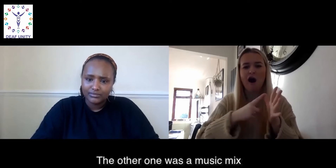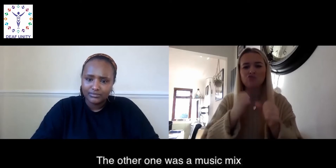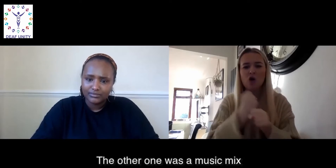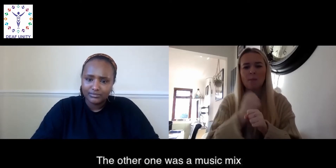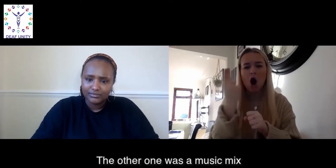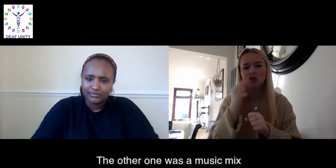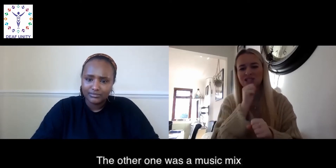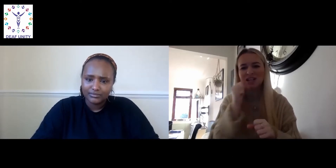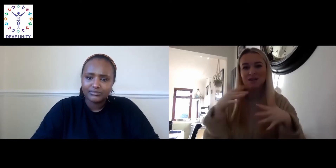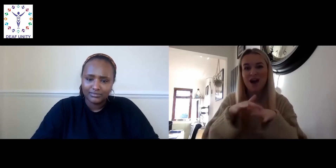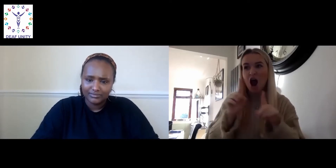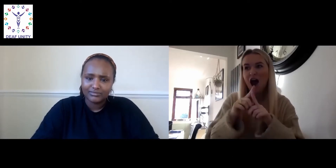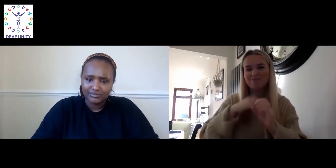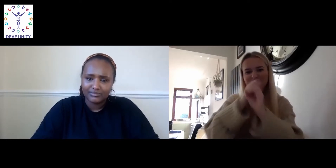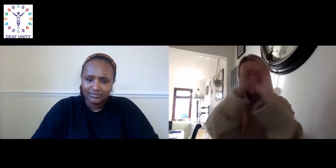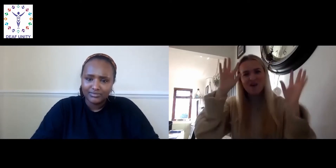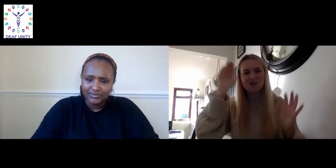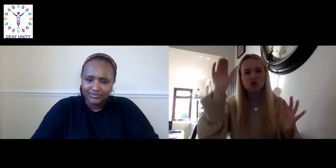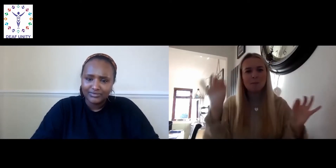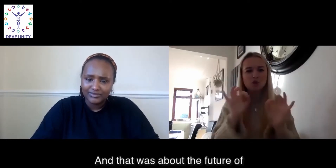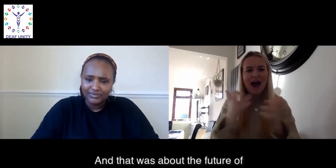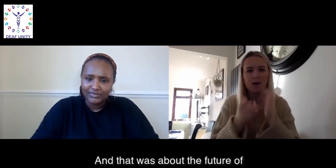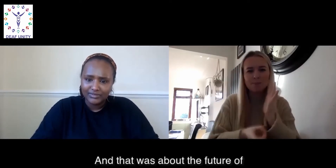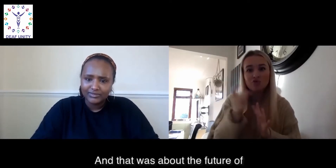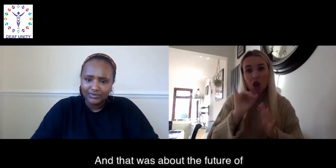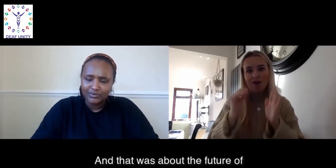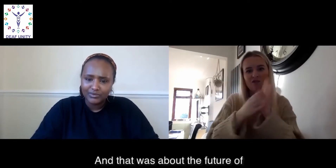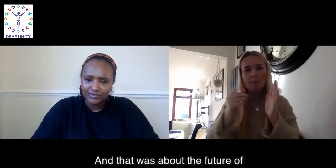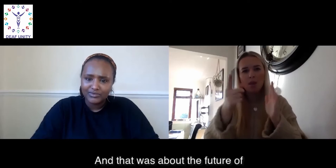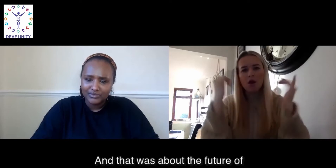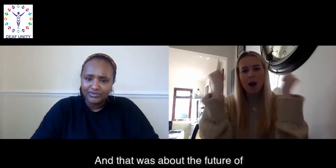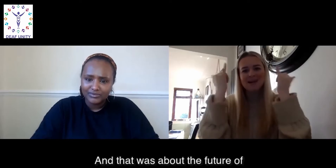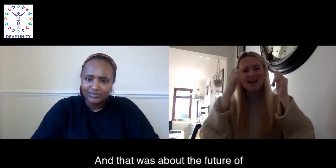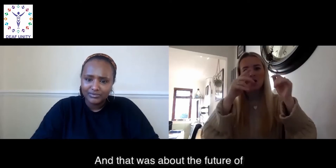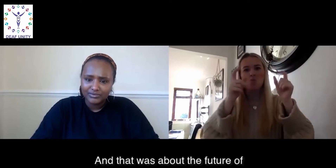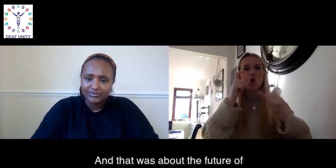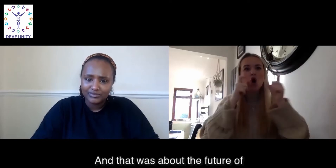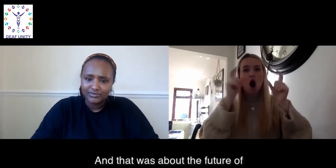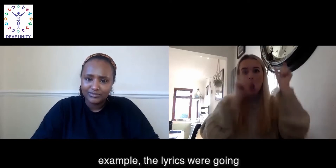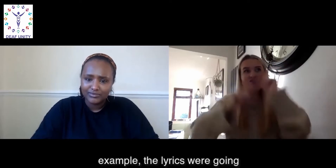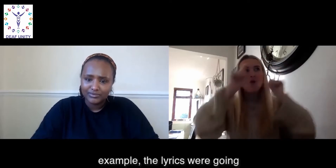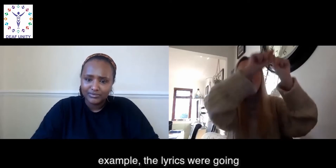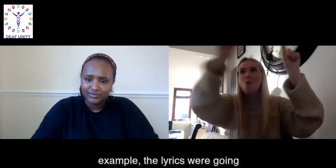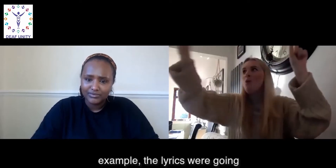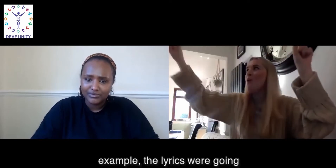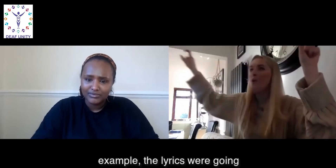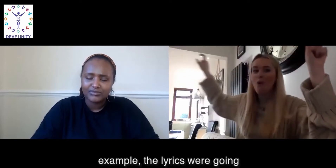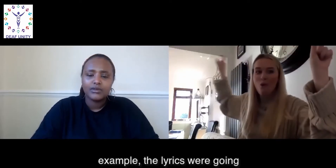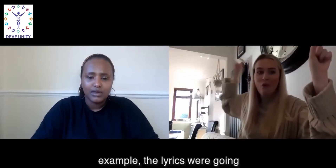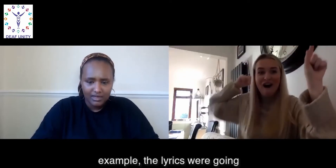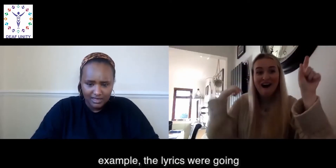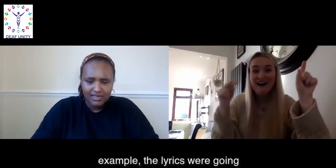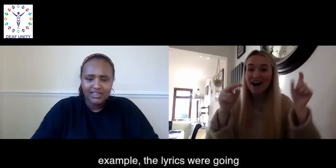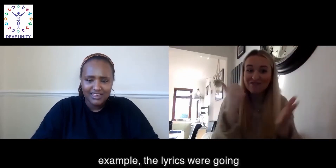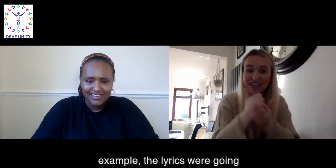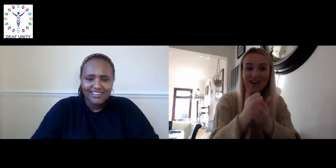grime artist. And that was about the future of music, how to improve. Like, for example, the lyrics were going around the room